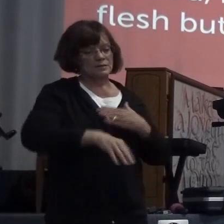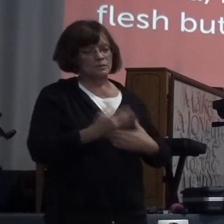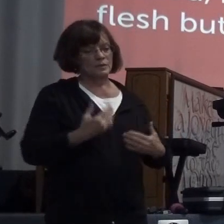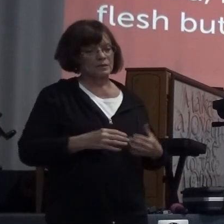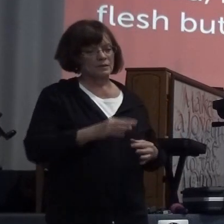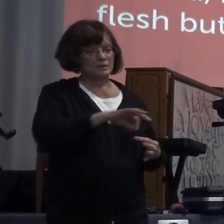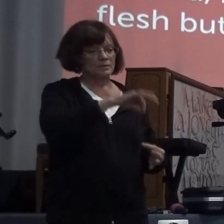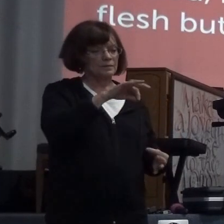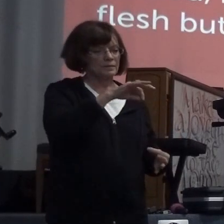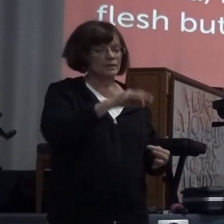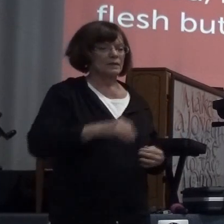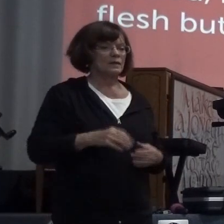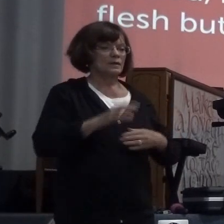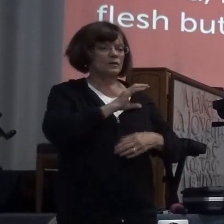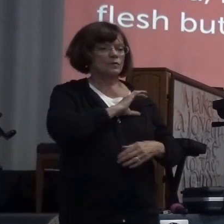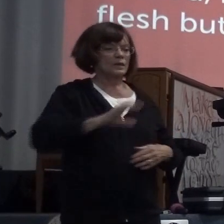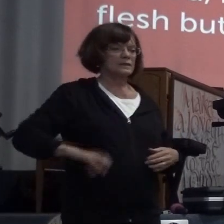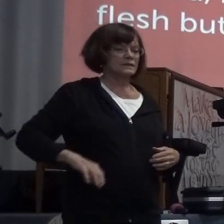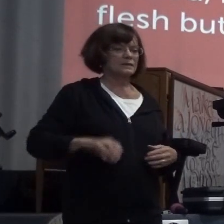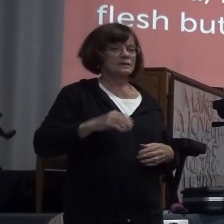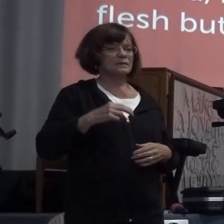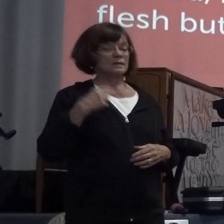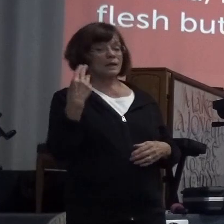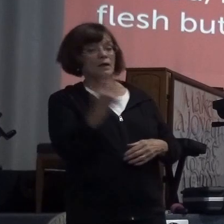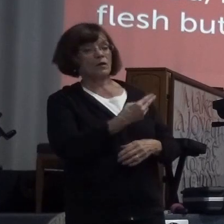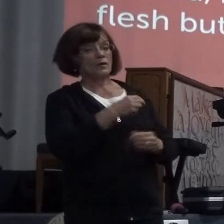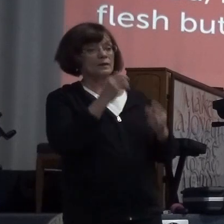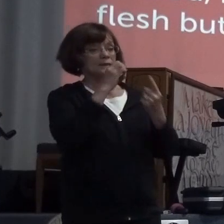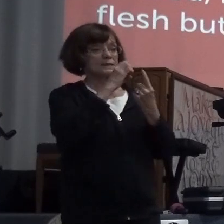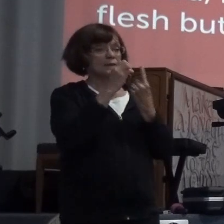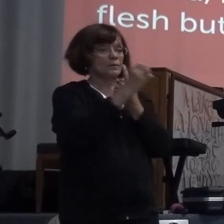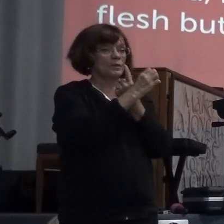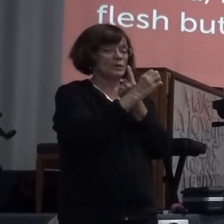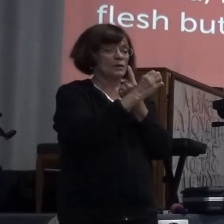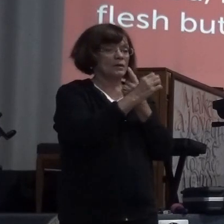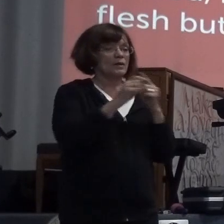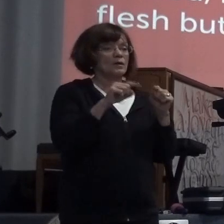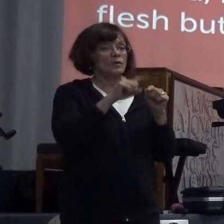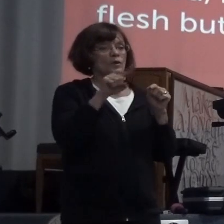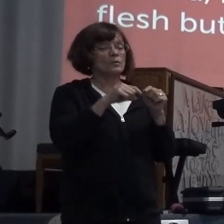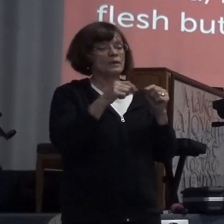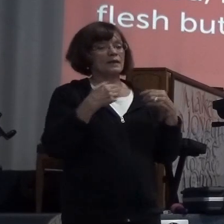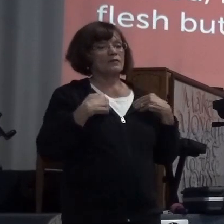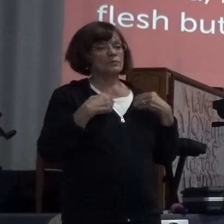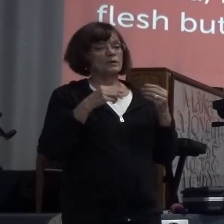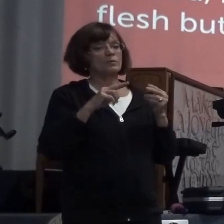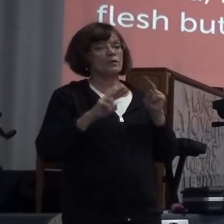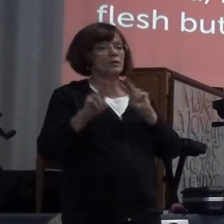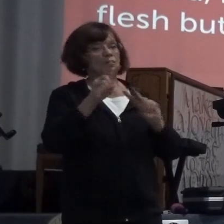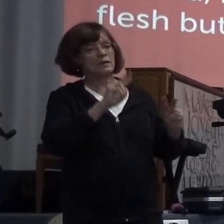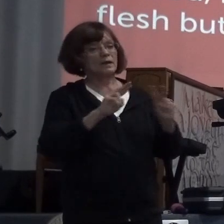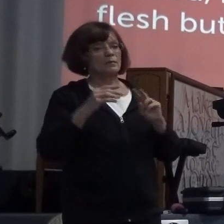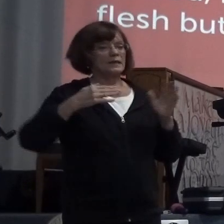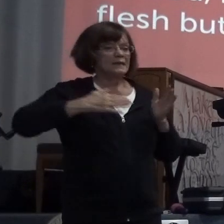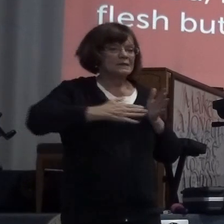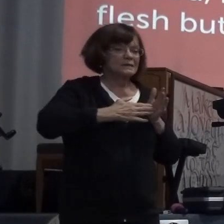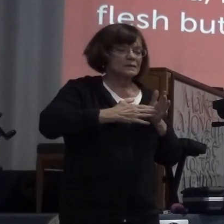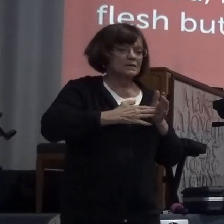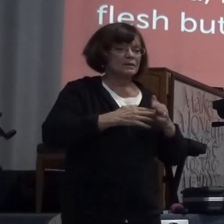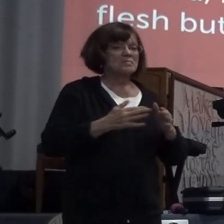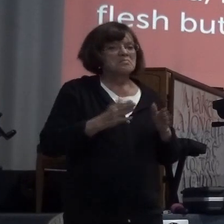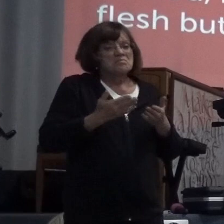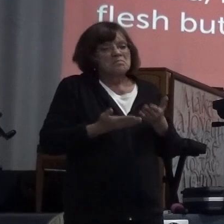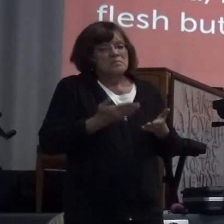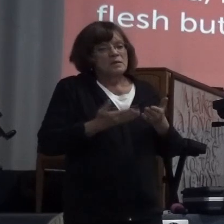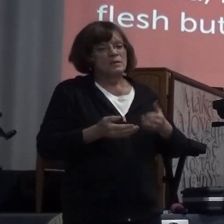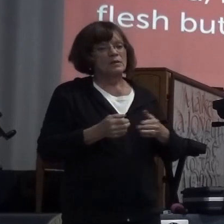See, Christ is our example. So when we have people come against us, it doesn't matter what the affliction is. They could be banging on our door, wanting